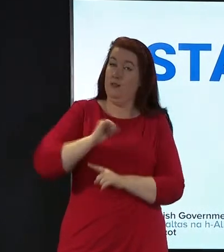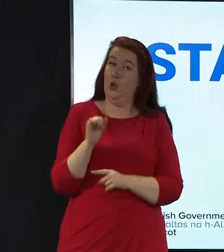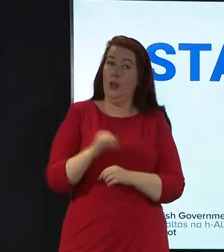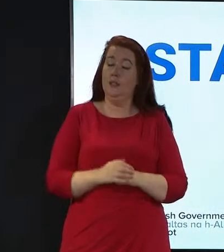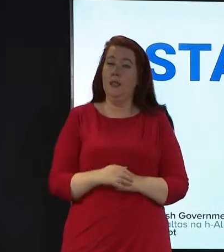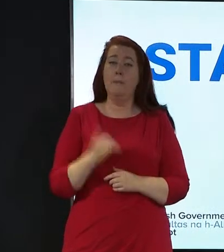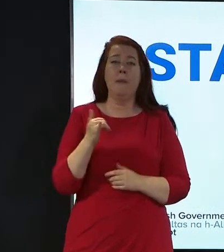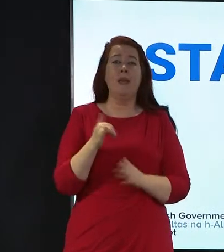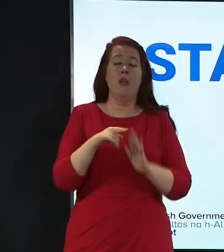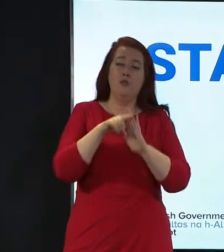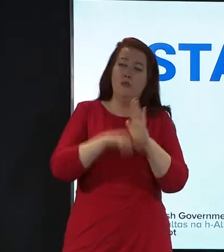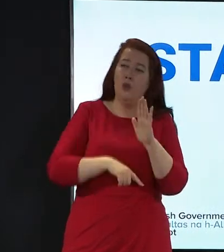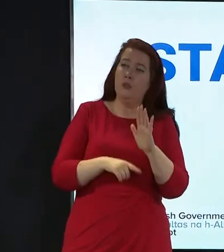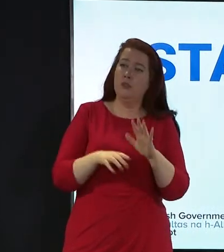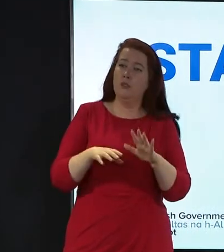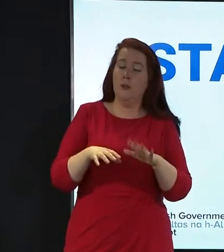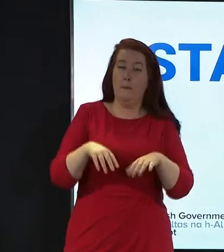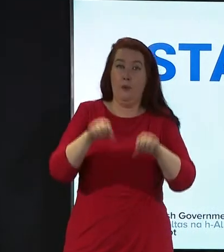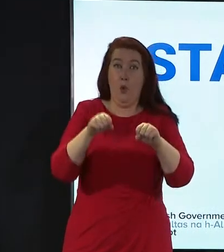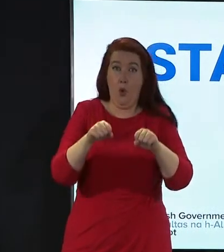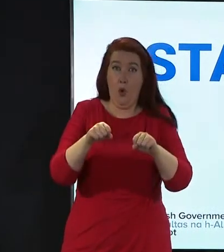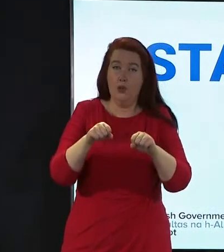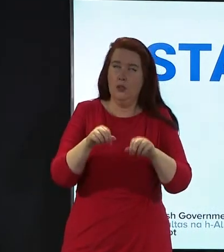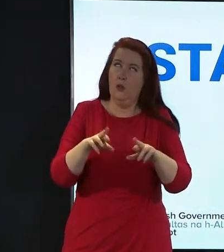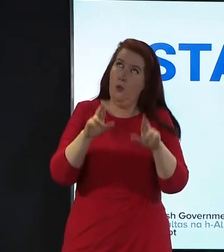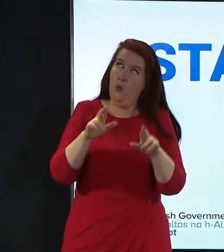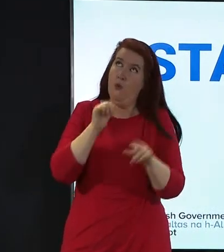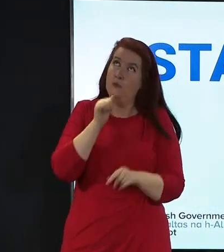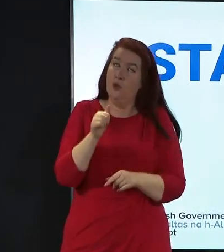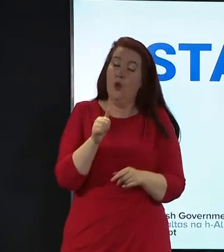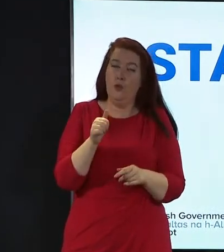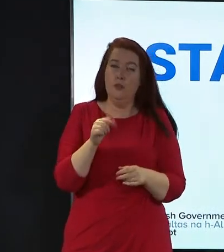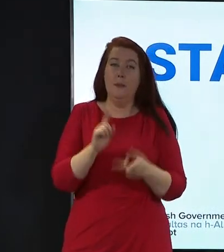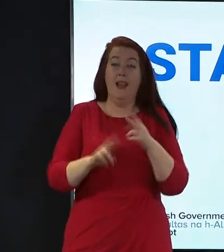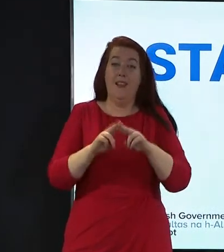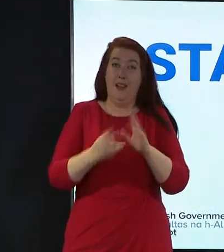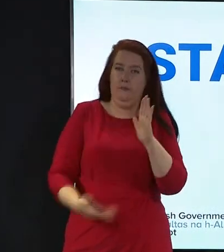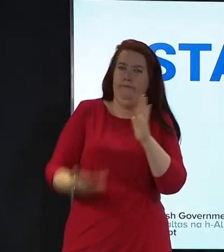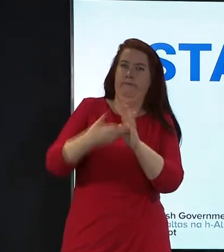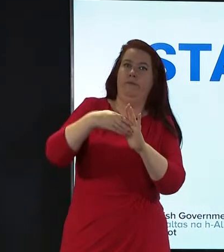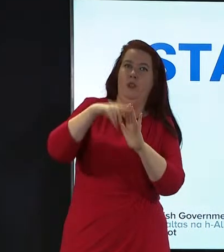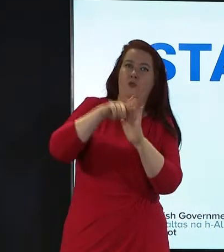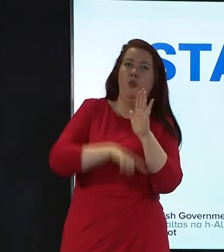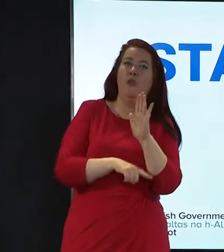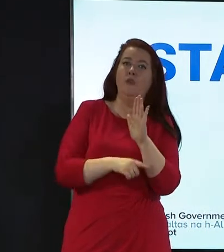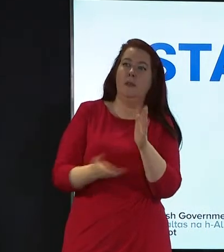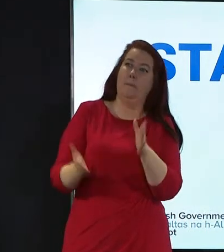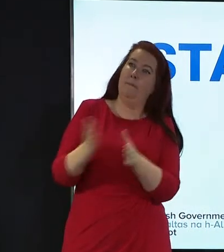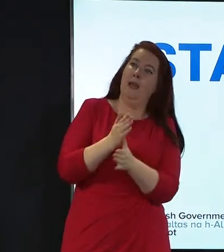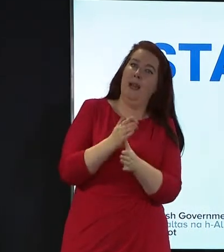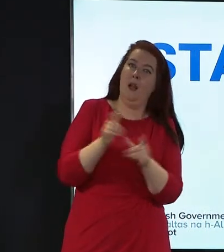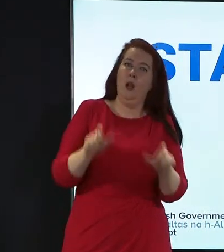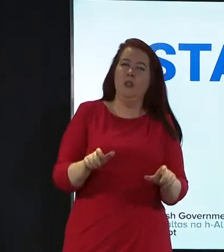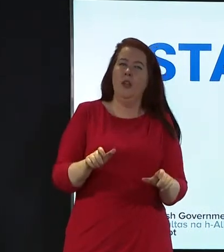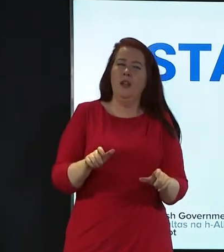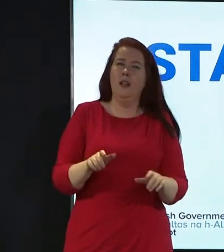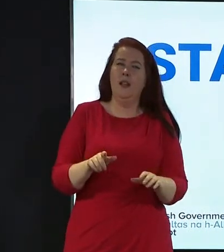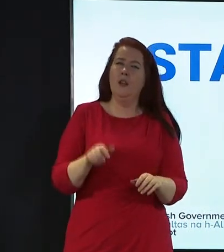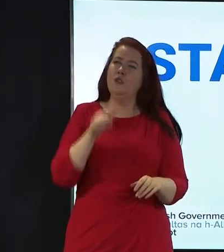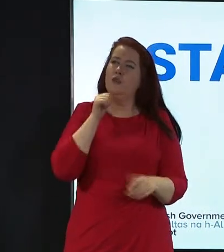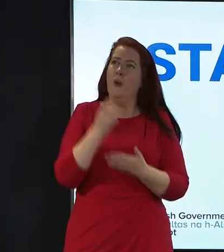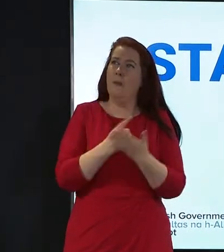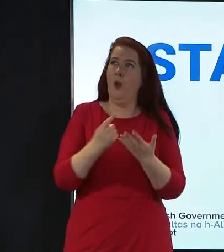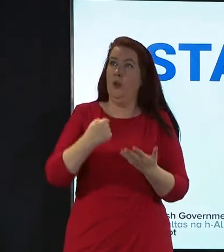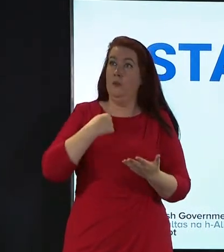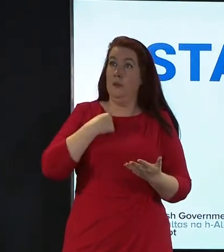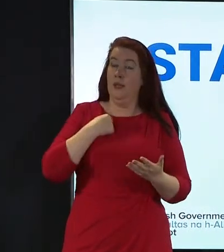easing of restrictions or, you know, heaven forbid, because none of us want to go here, put on more restrictions, is not about the extent of the appetite I have for